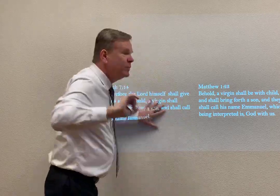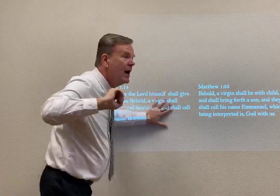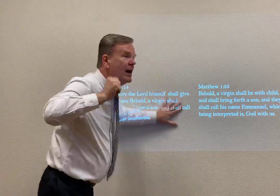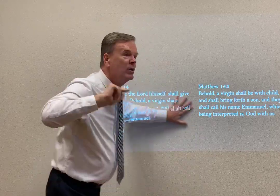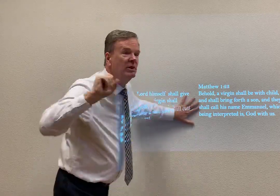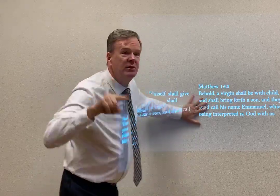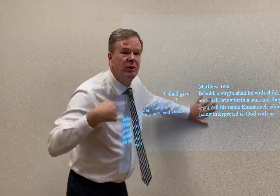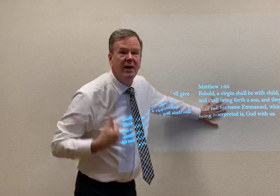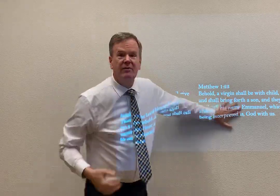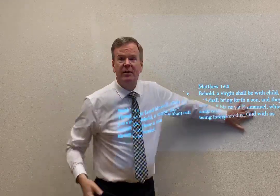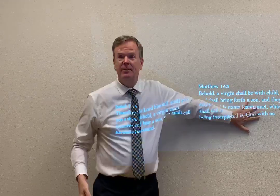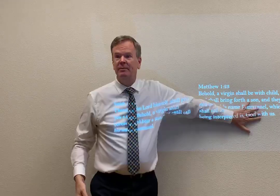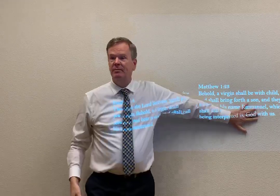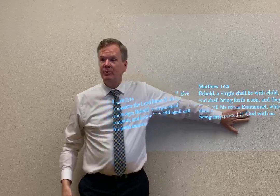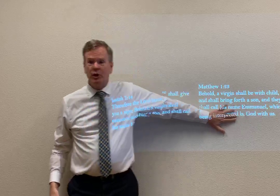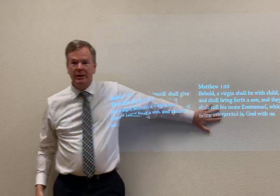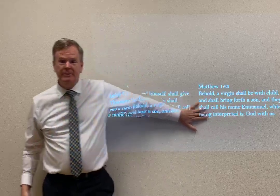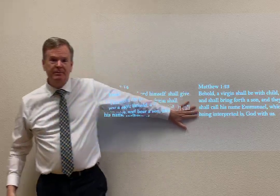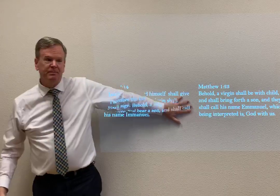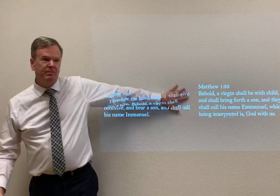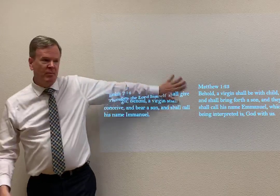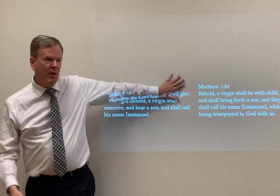Okay. Any questions? No? Good.